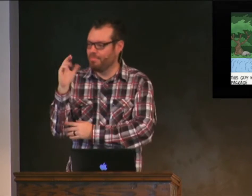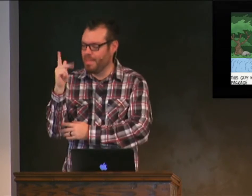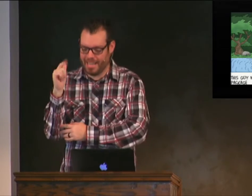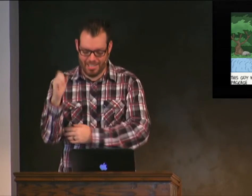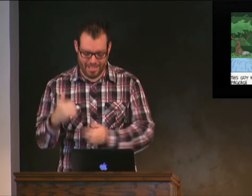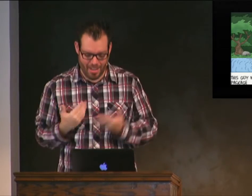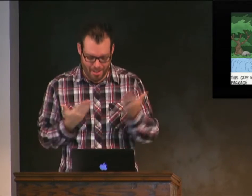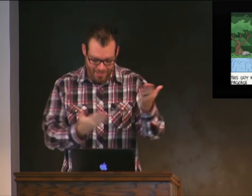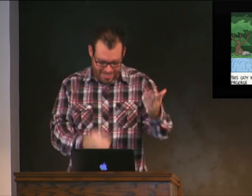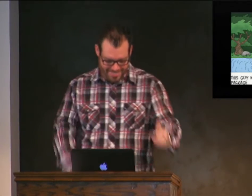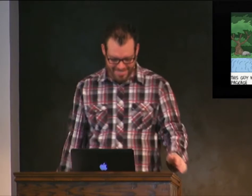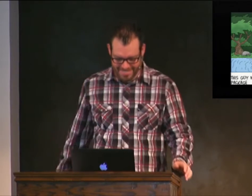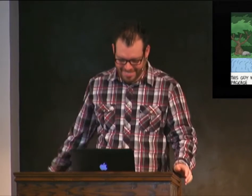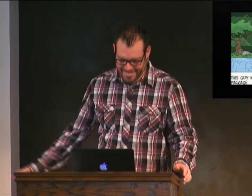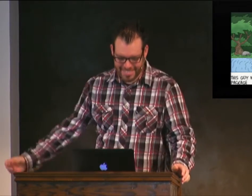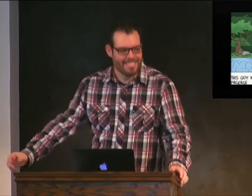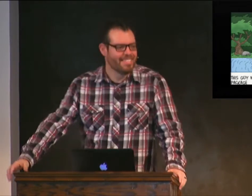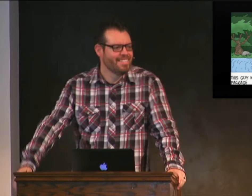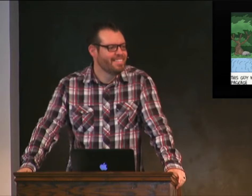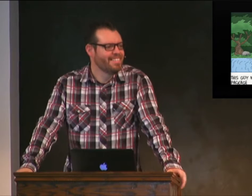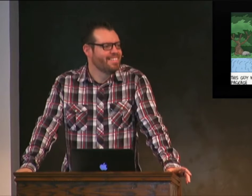of that package I offer.